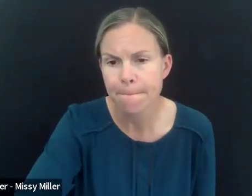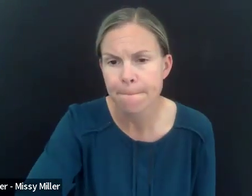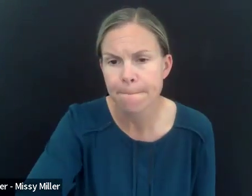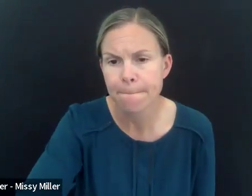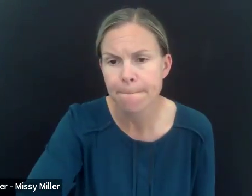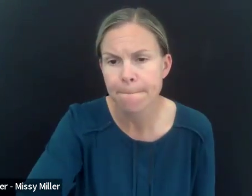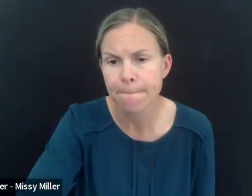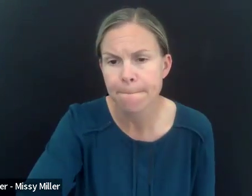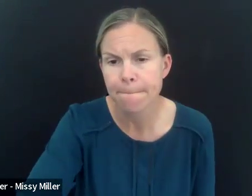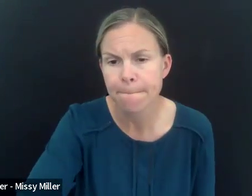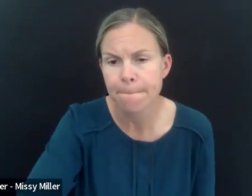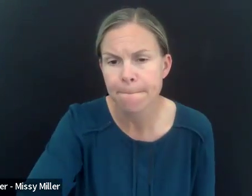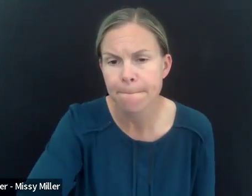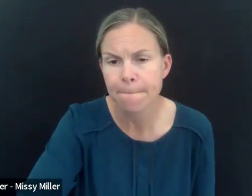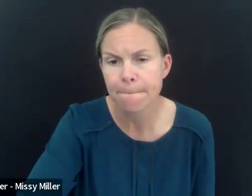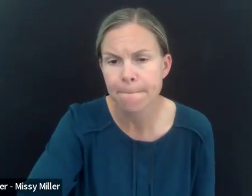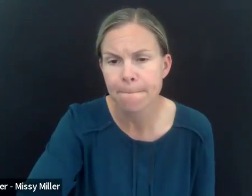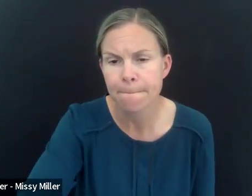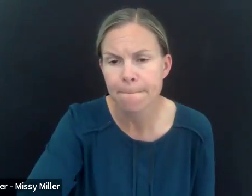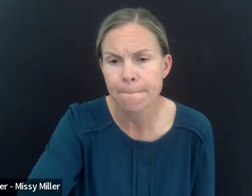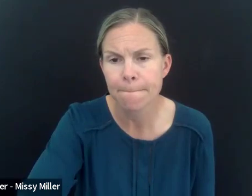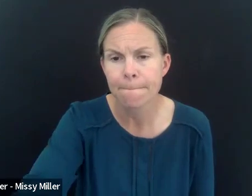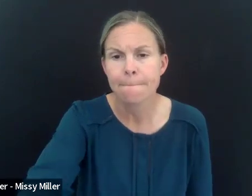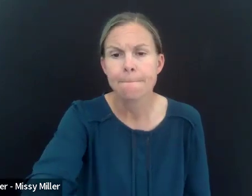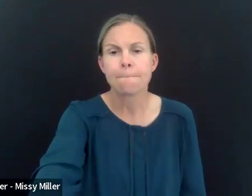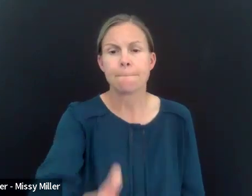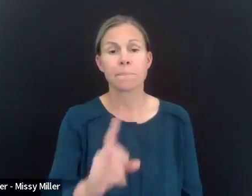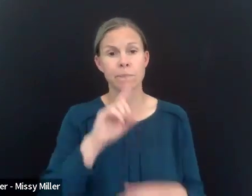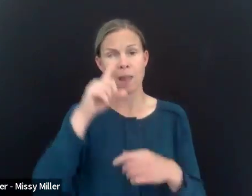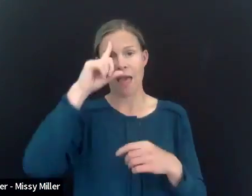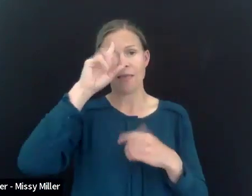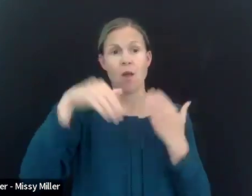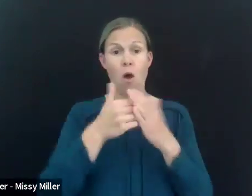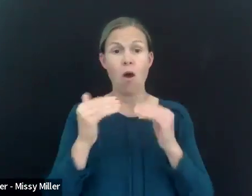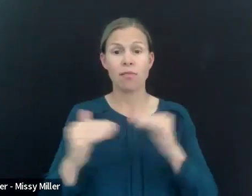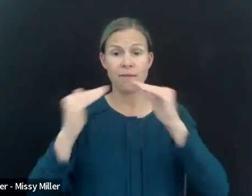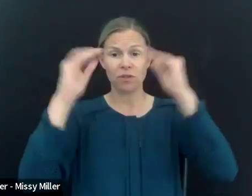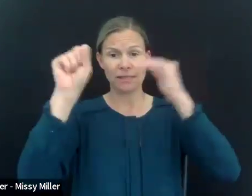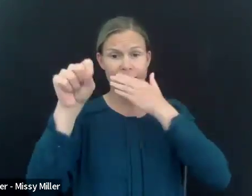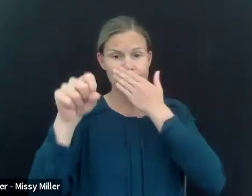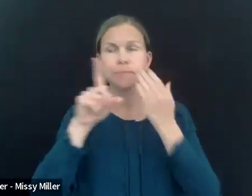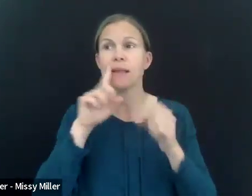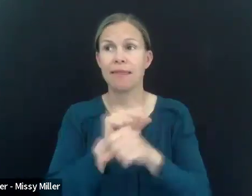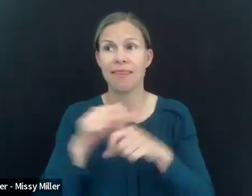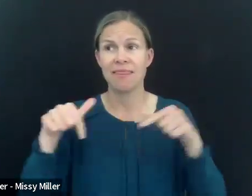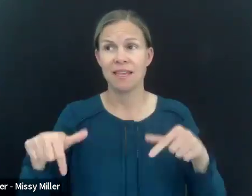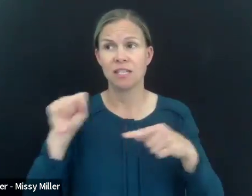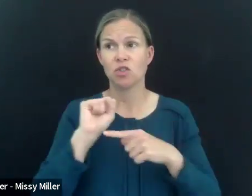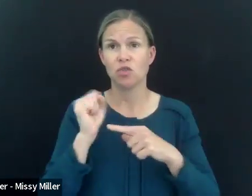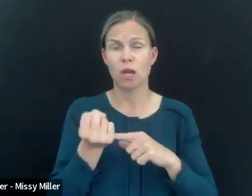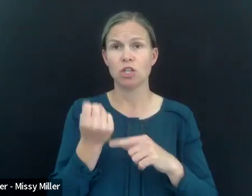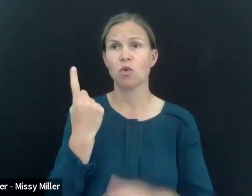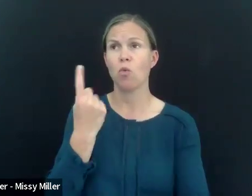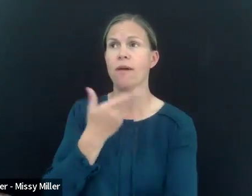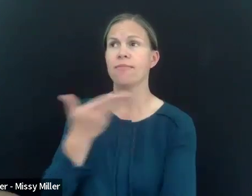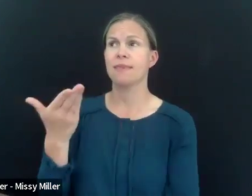I think at all levels, but definitely in this case, one of the things that I